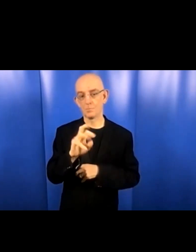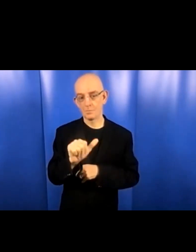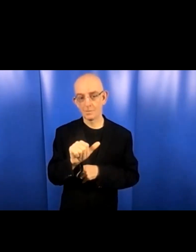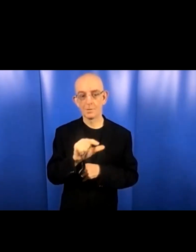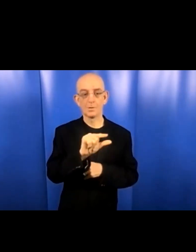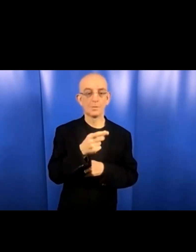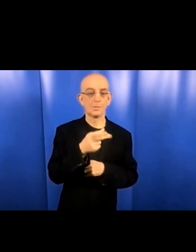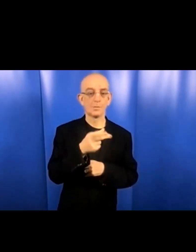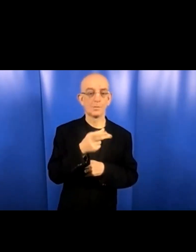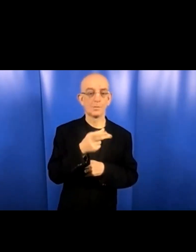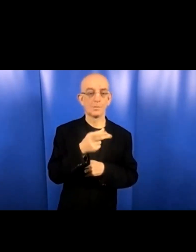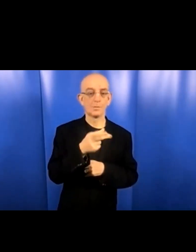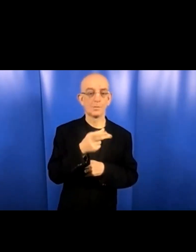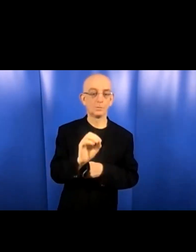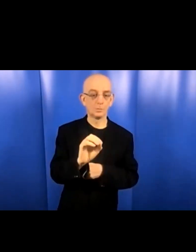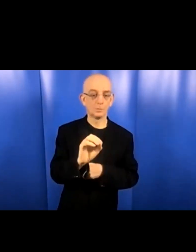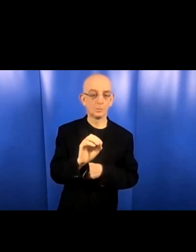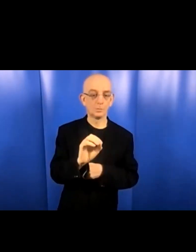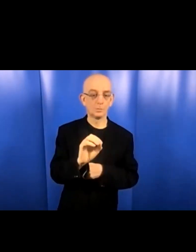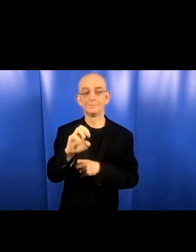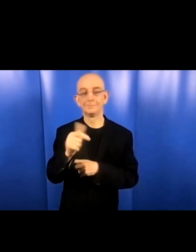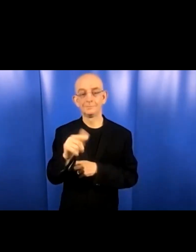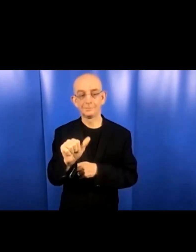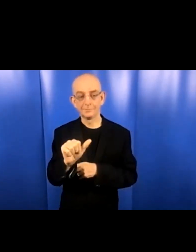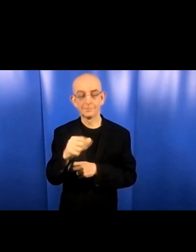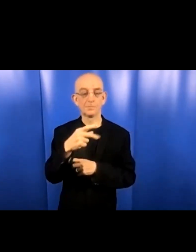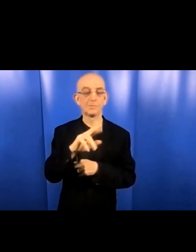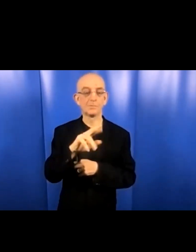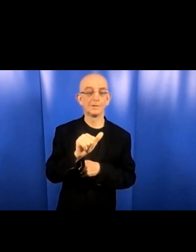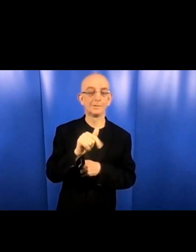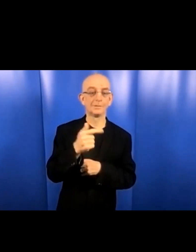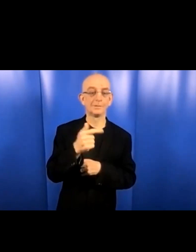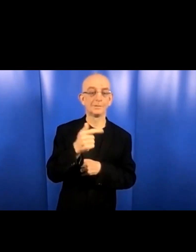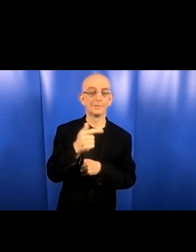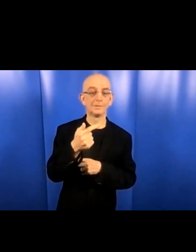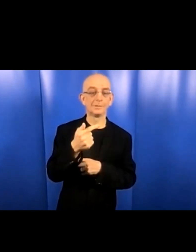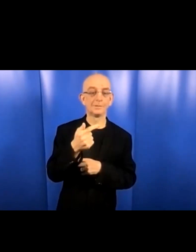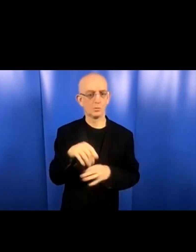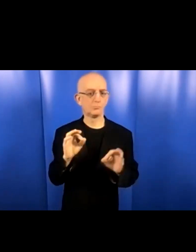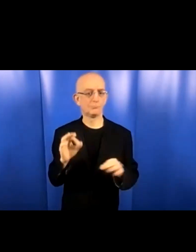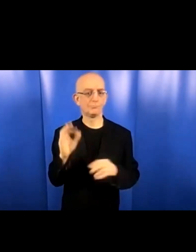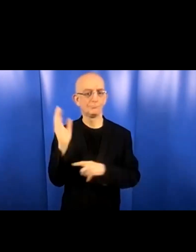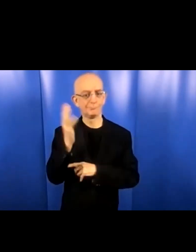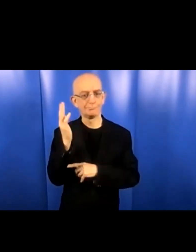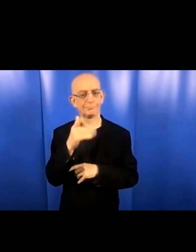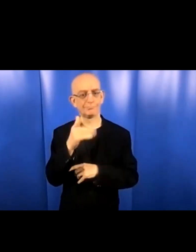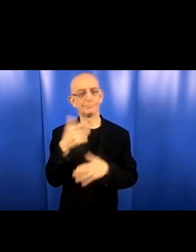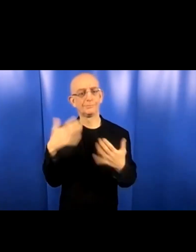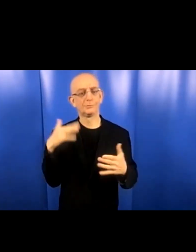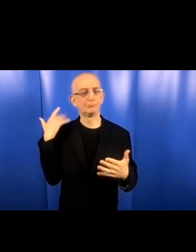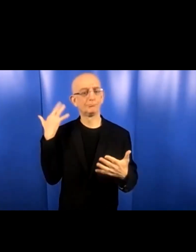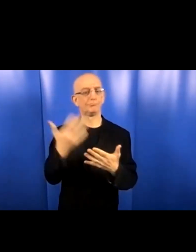been great to share and for you to share your experiences with you. I've learned a lot,